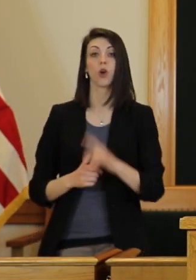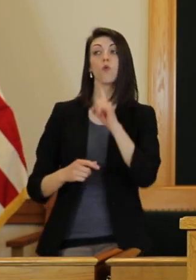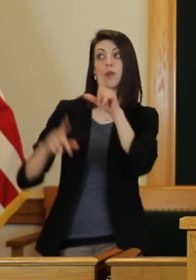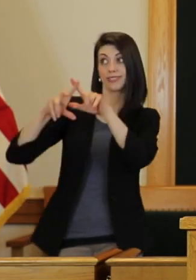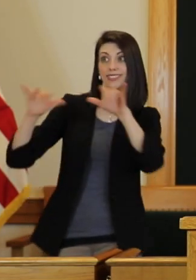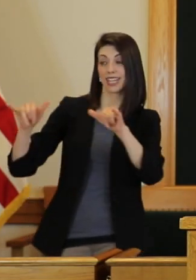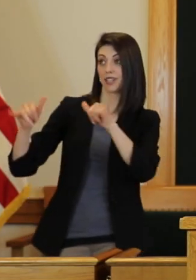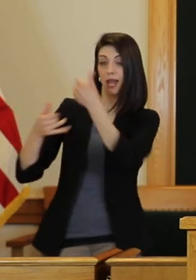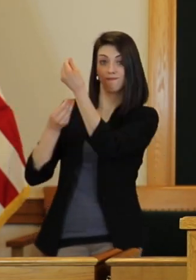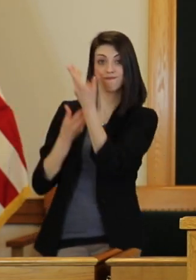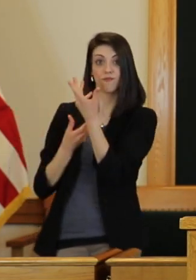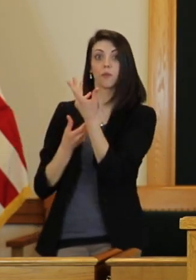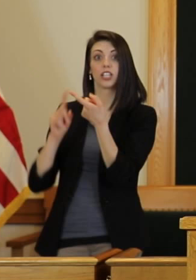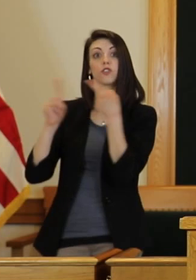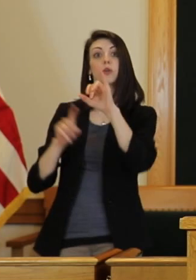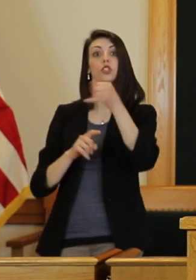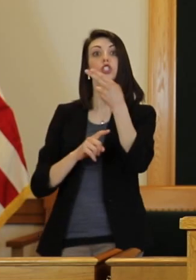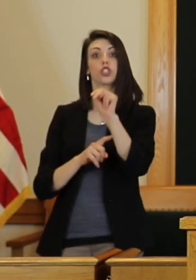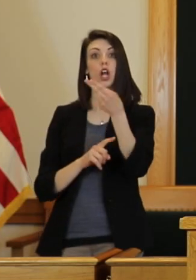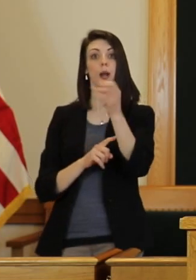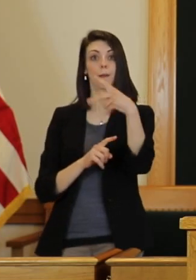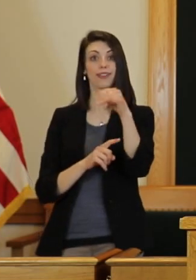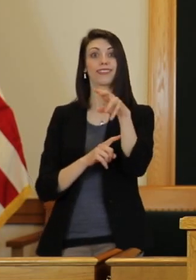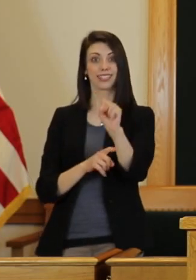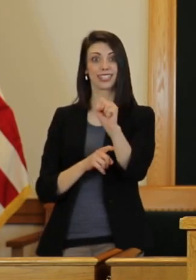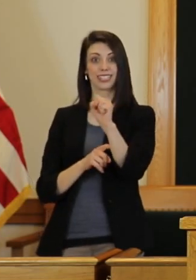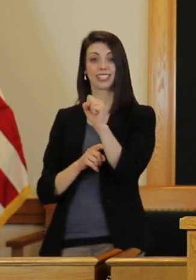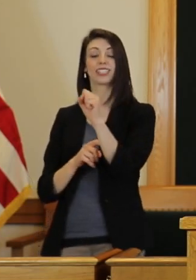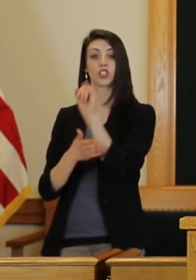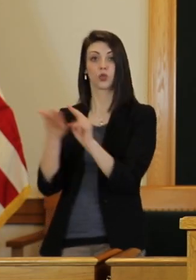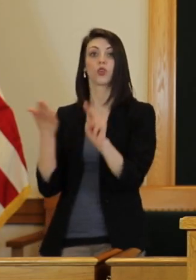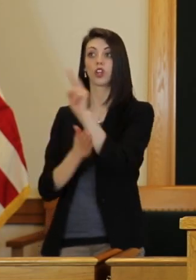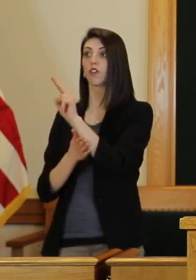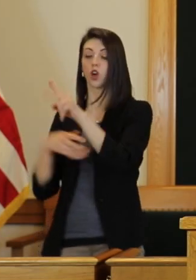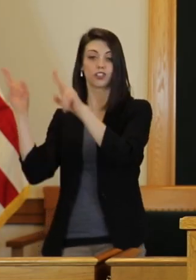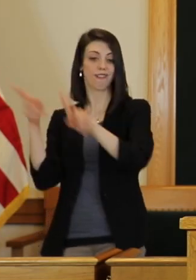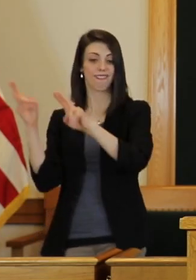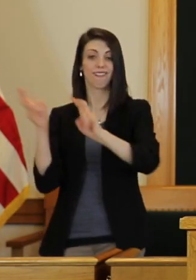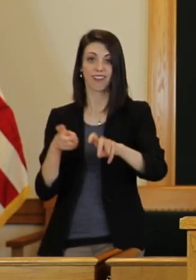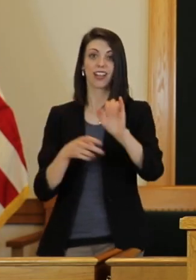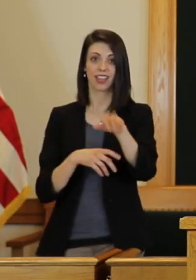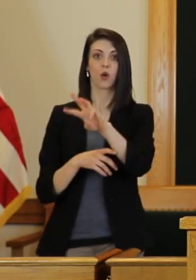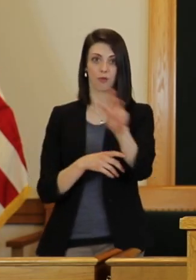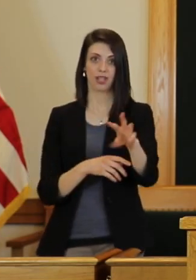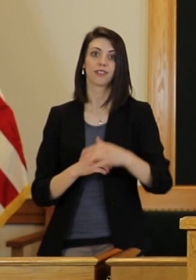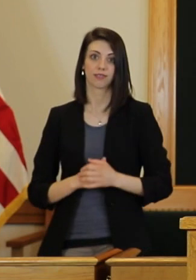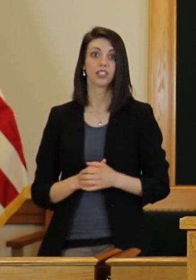Hopkins University is built into this website. It also features a map indicating the status of public facilities in the